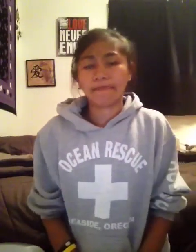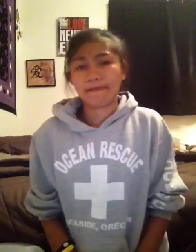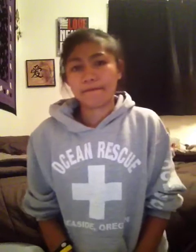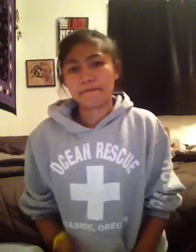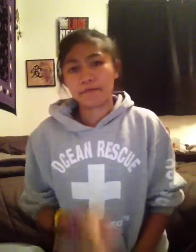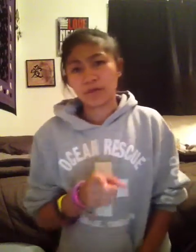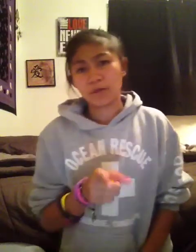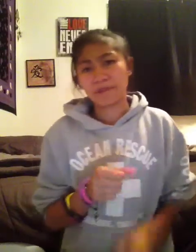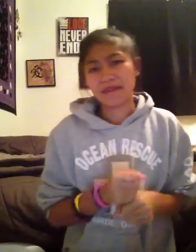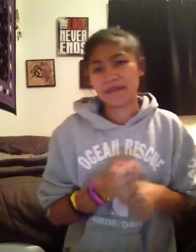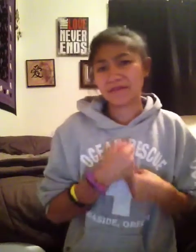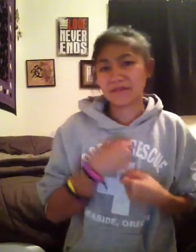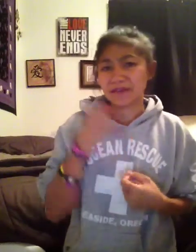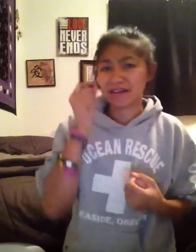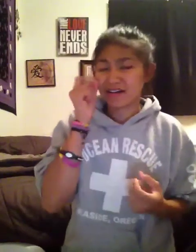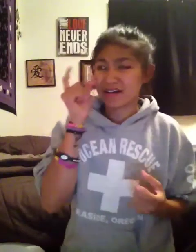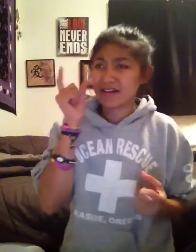You opened up my